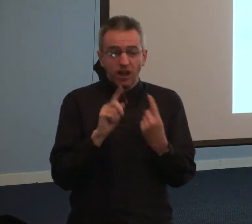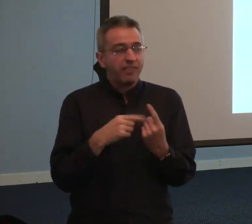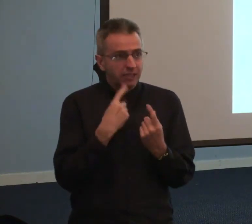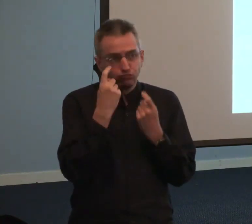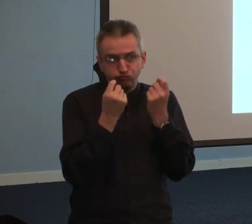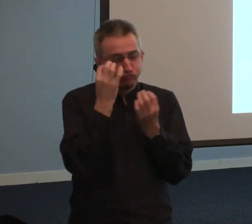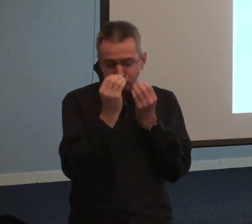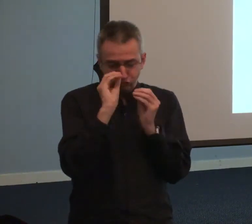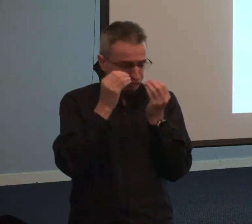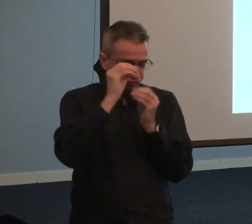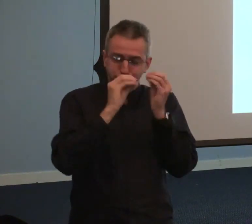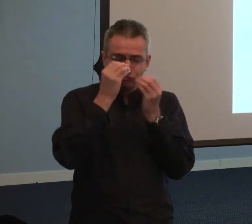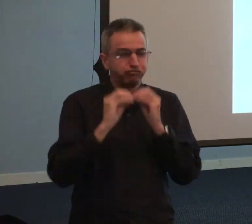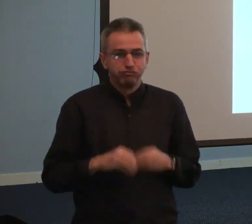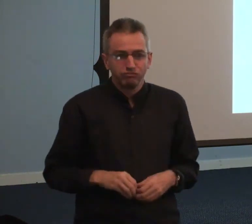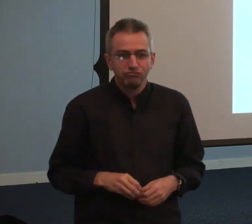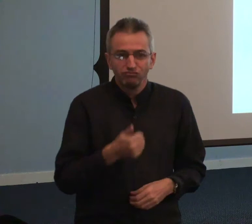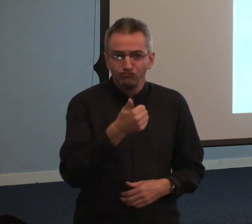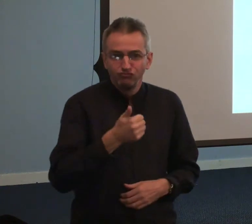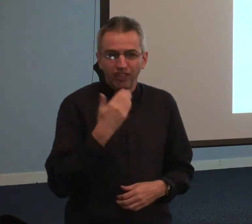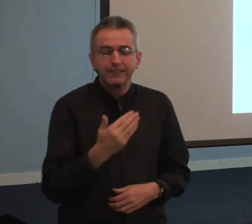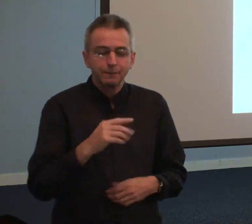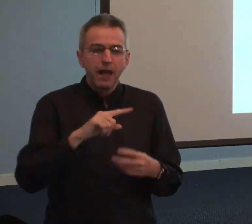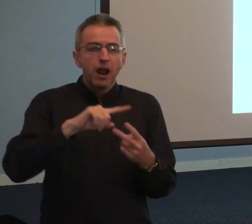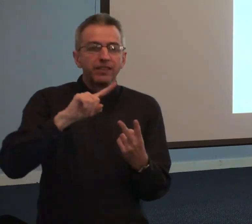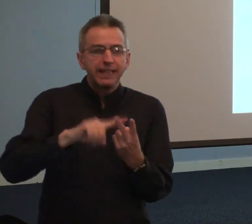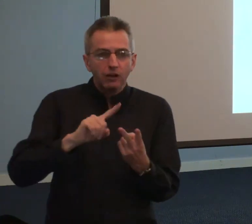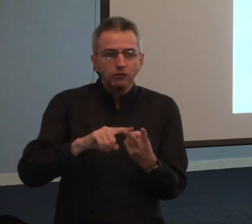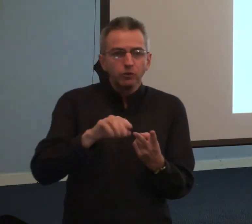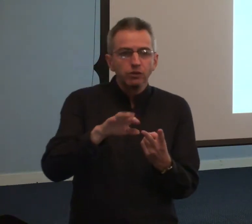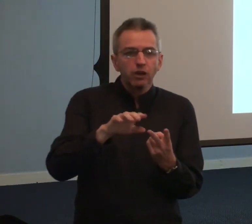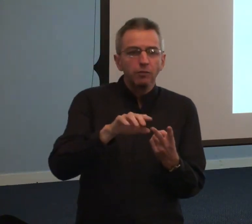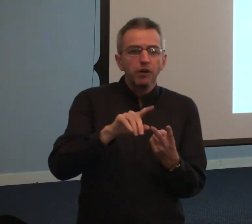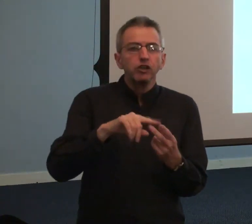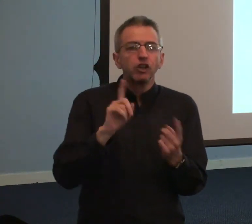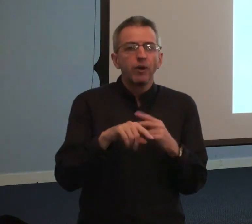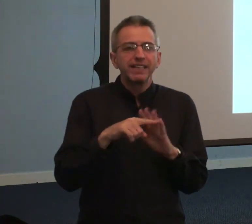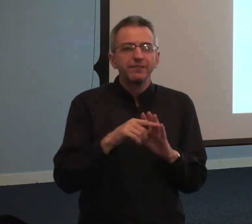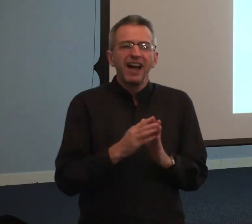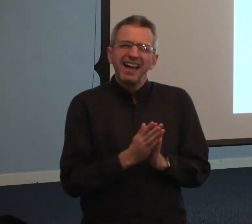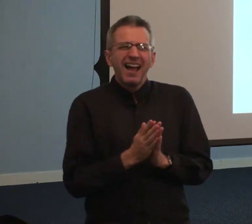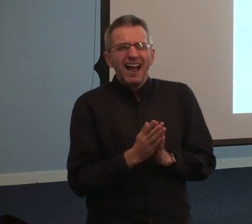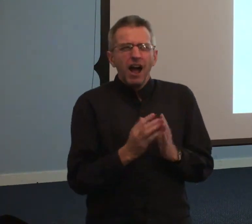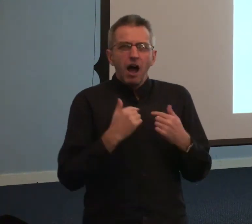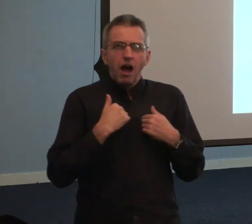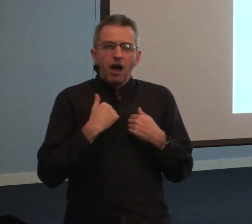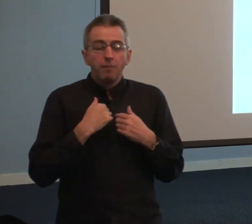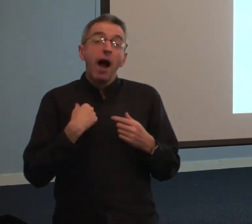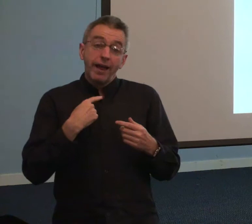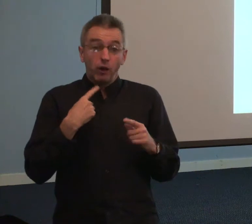difficult. I don't really have an answer. I would need to have a think about that, but I think it's a very valid point. Thank you for raising it. The second point you made